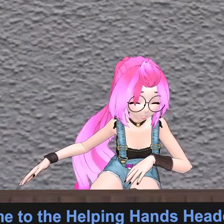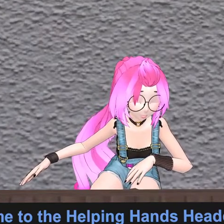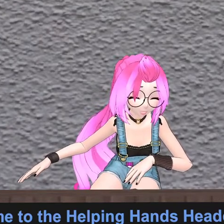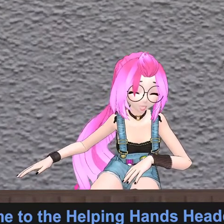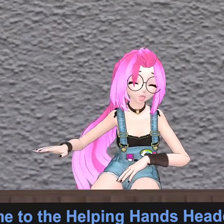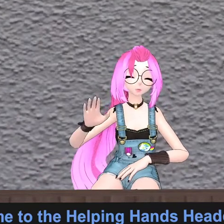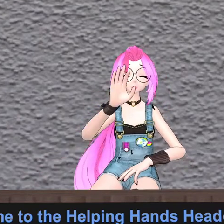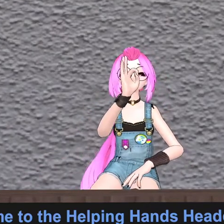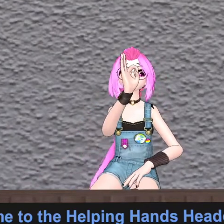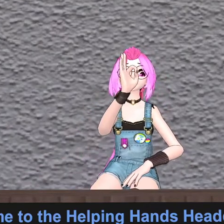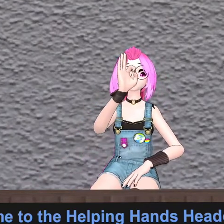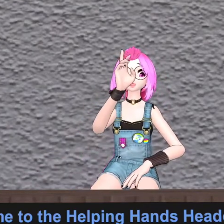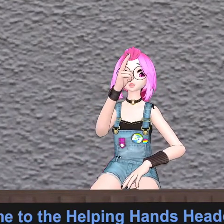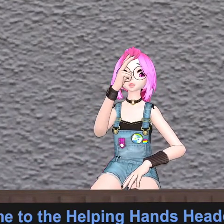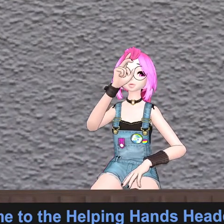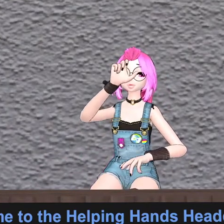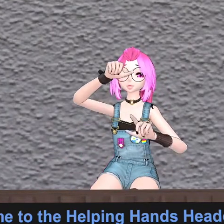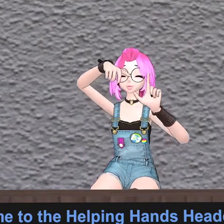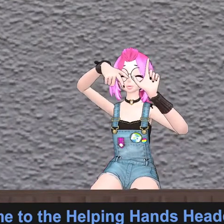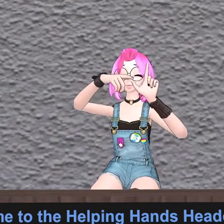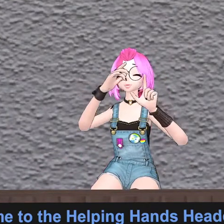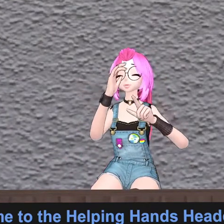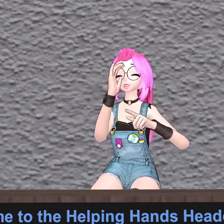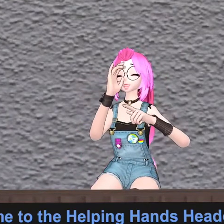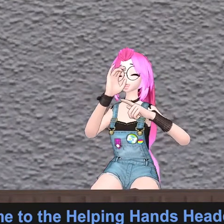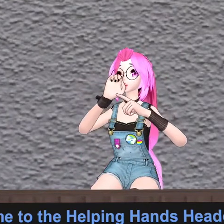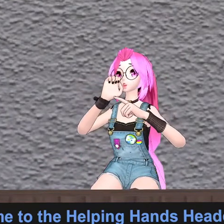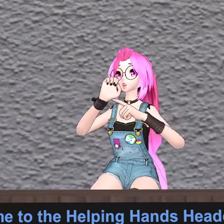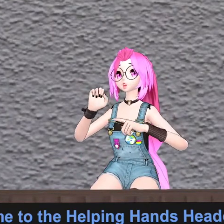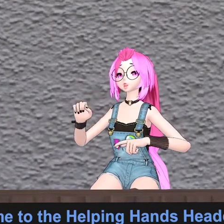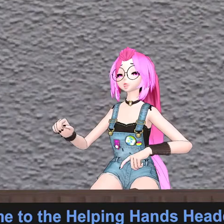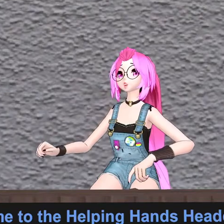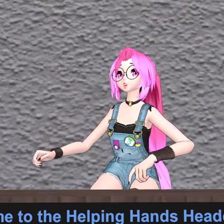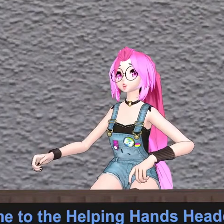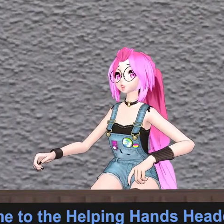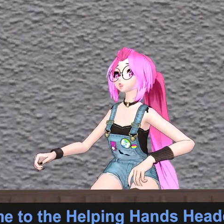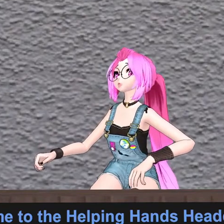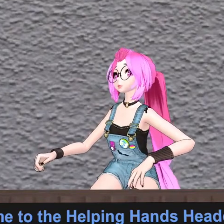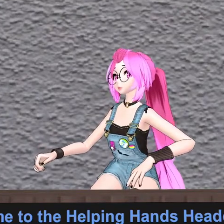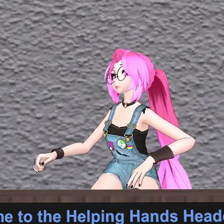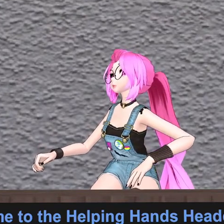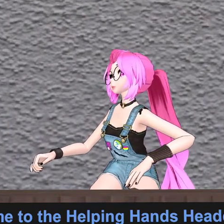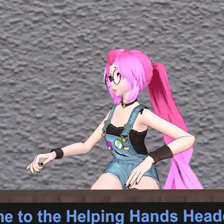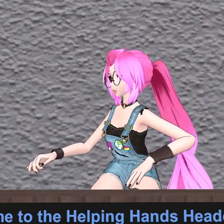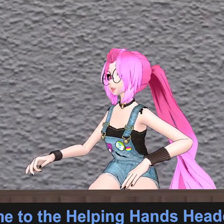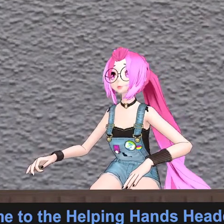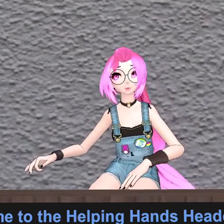What about France? Can you show me France or French? Good.